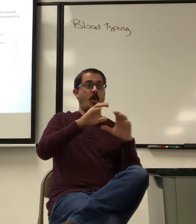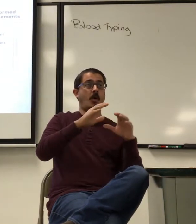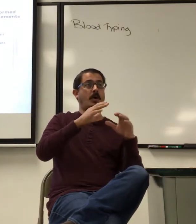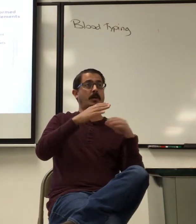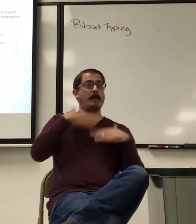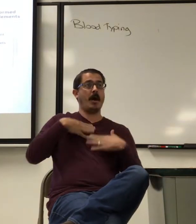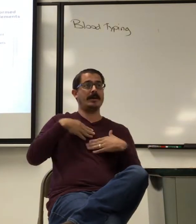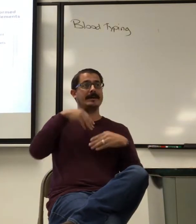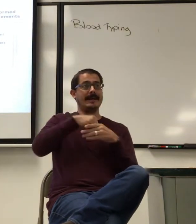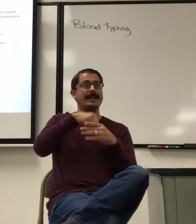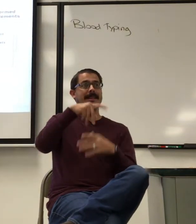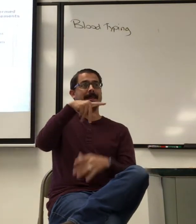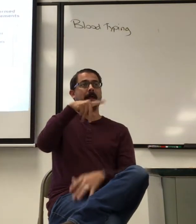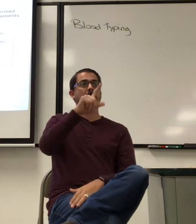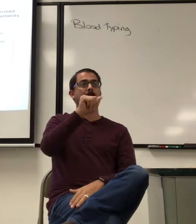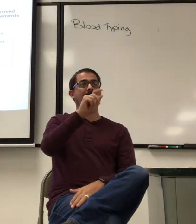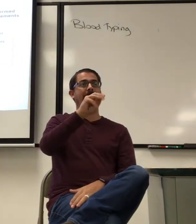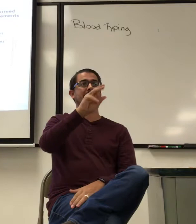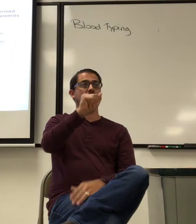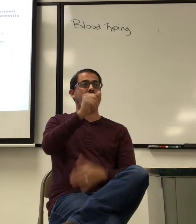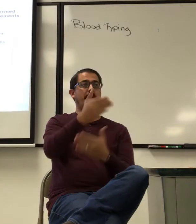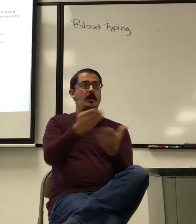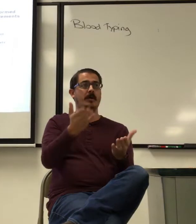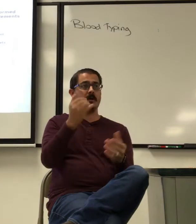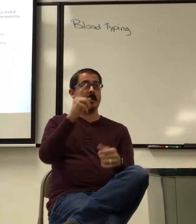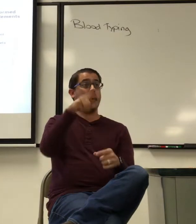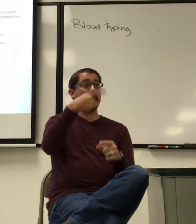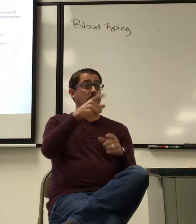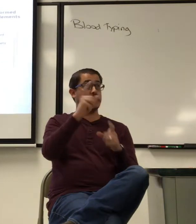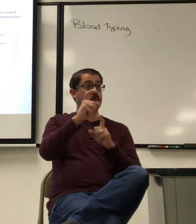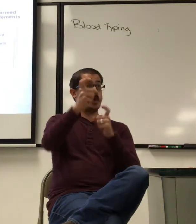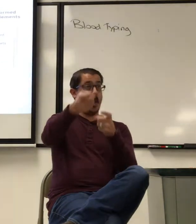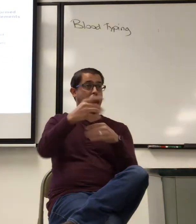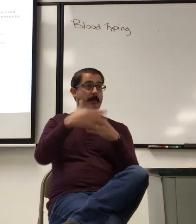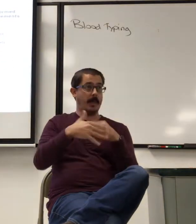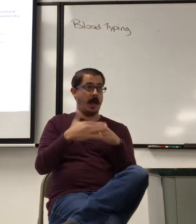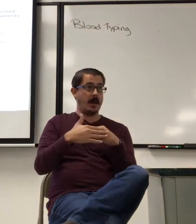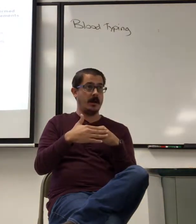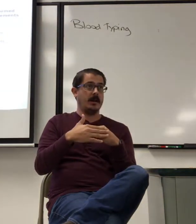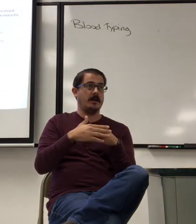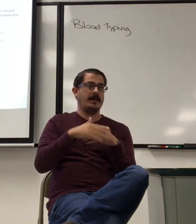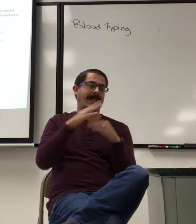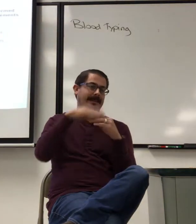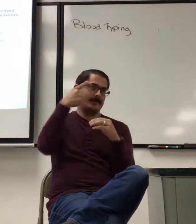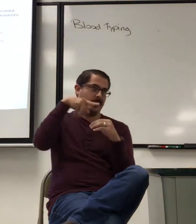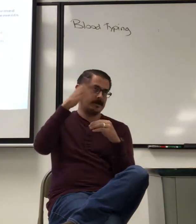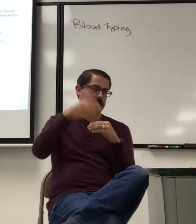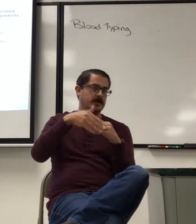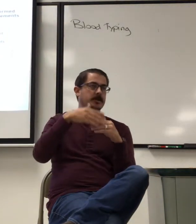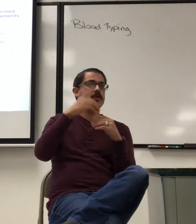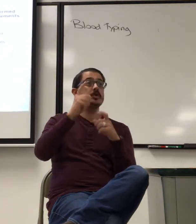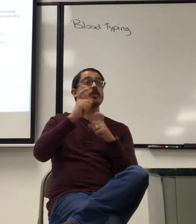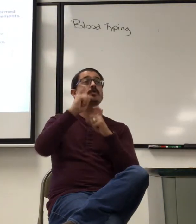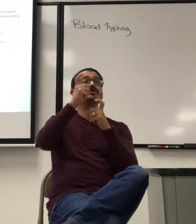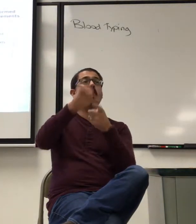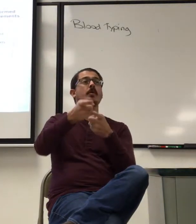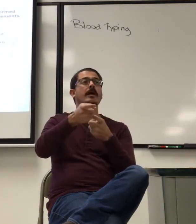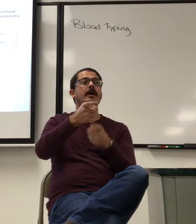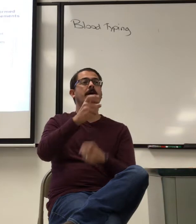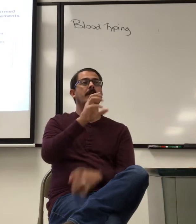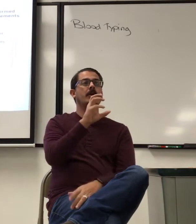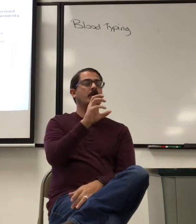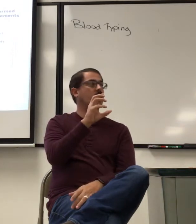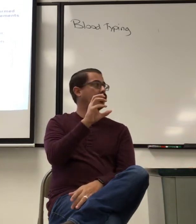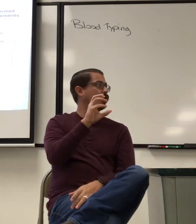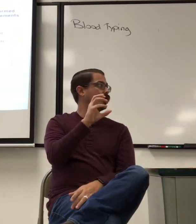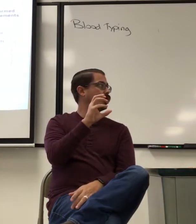component. Usually when you donate blood, at least in this lecture, you donate the crit.